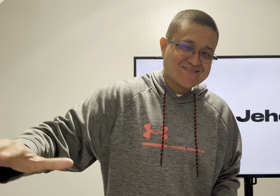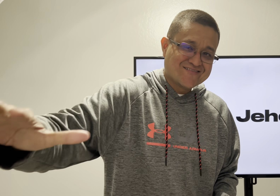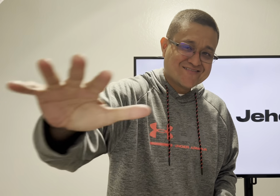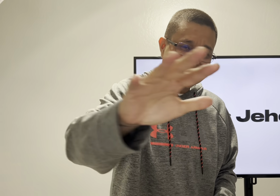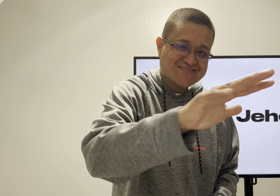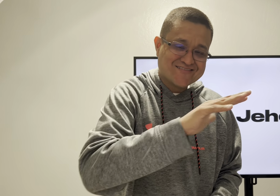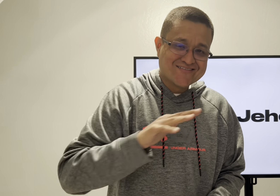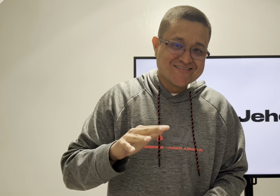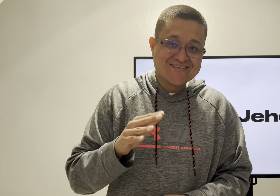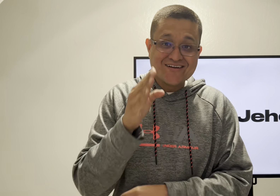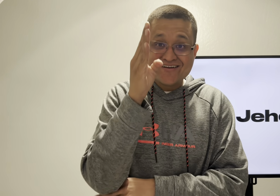Praise the Lord, everyone.